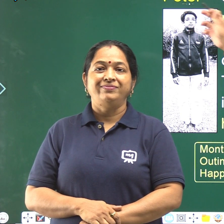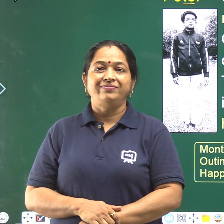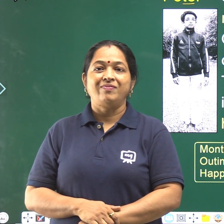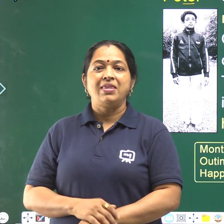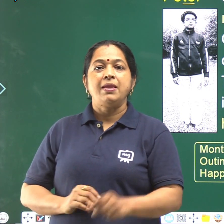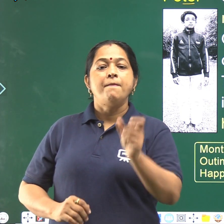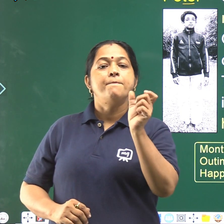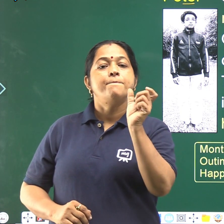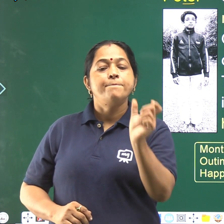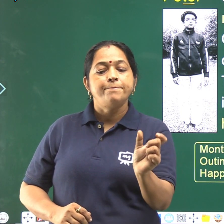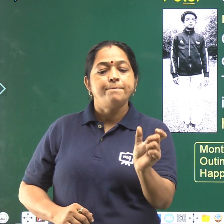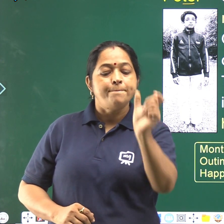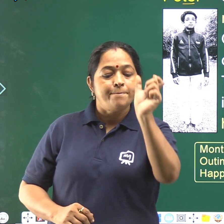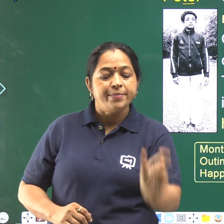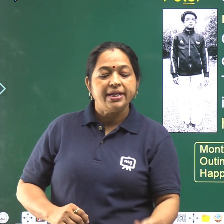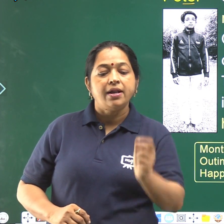Peter.